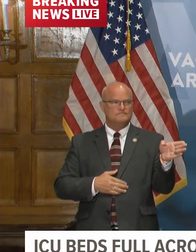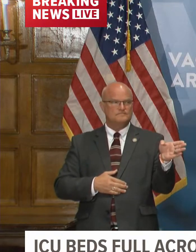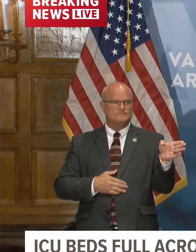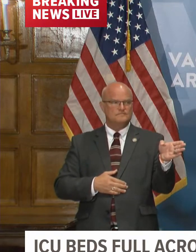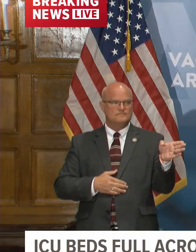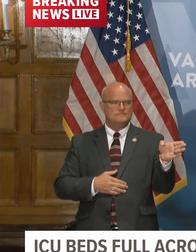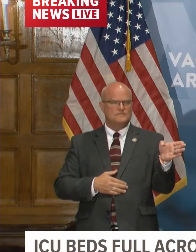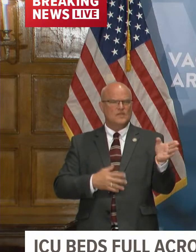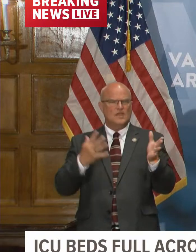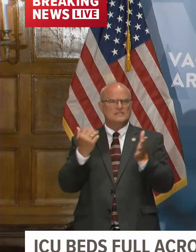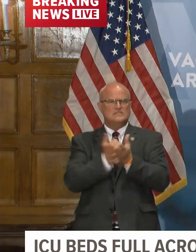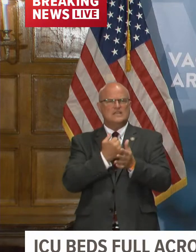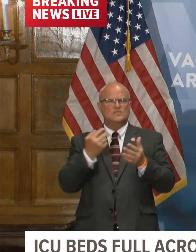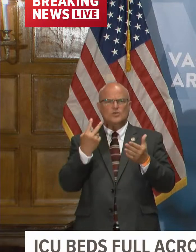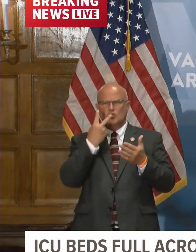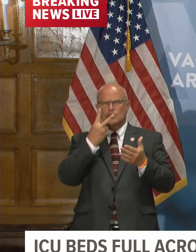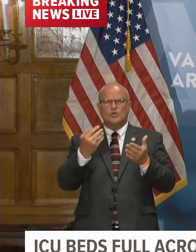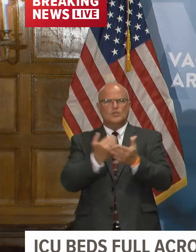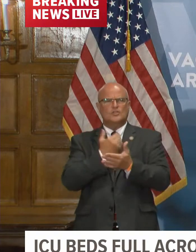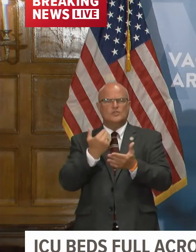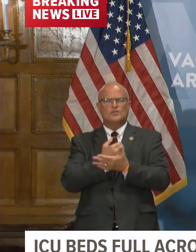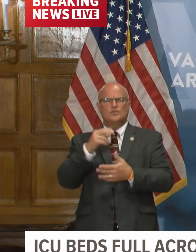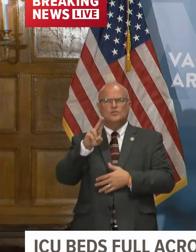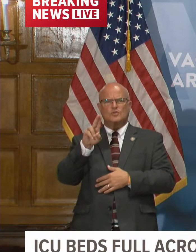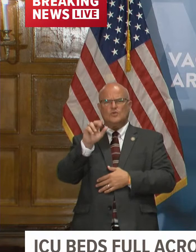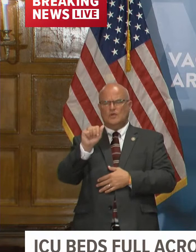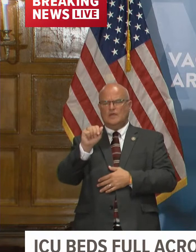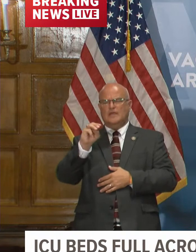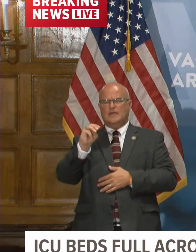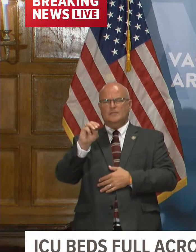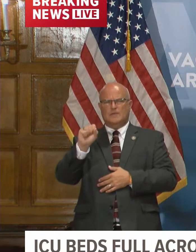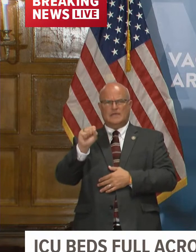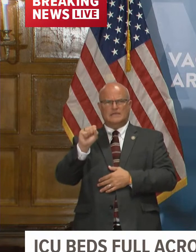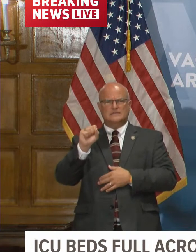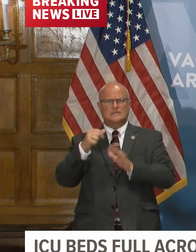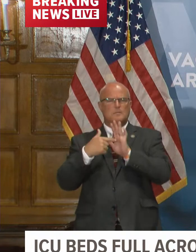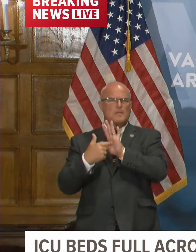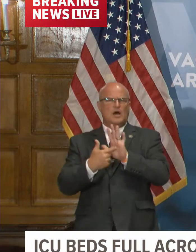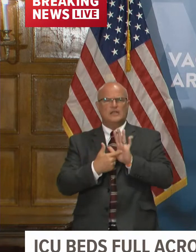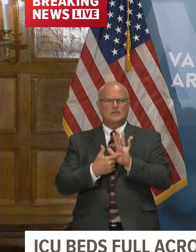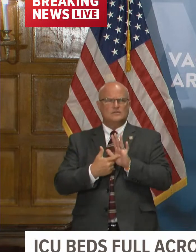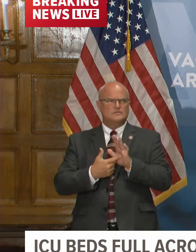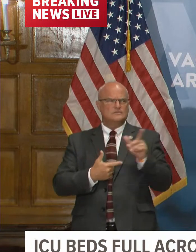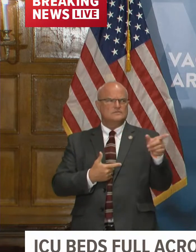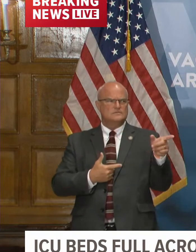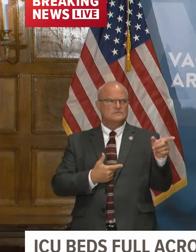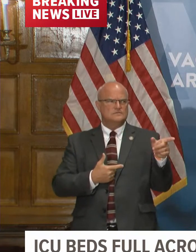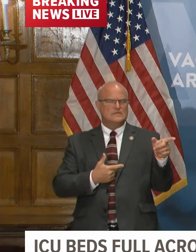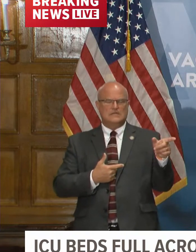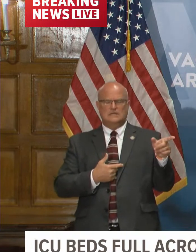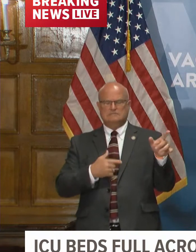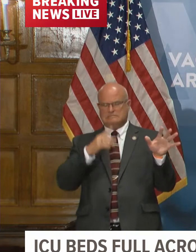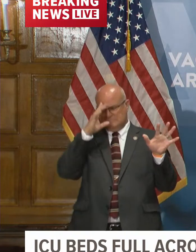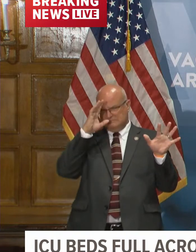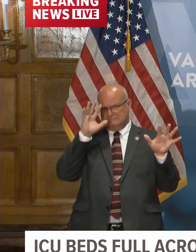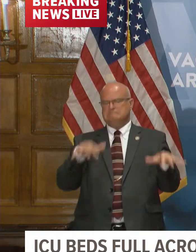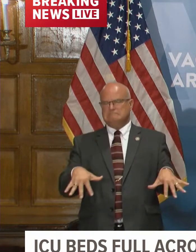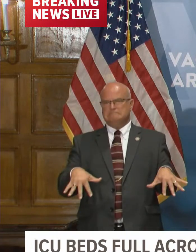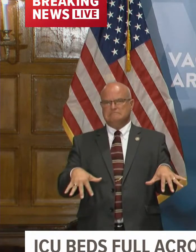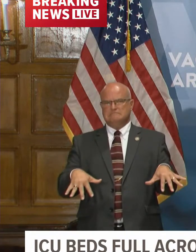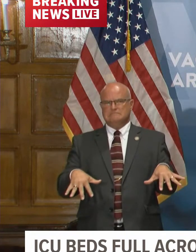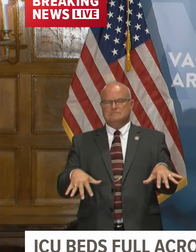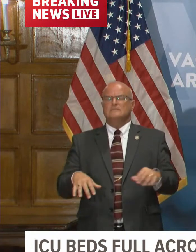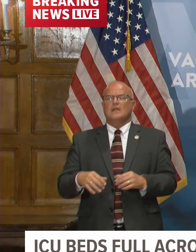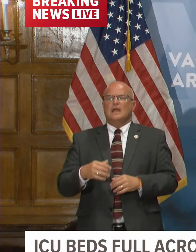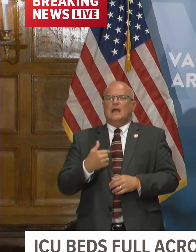Have you had a chance to look at the new UAMS model? I have not. Pretty chilling. It's